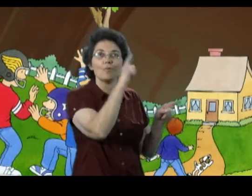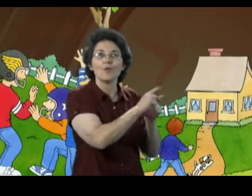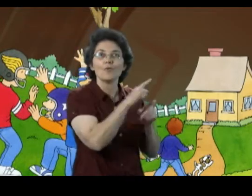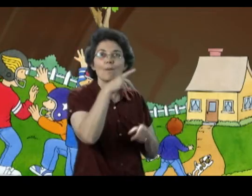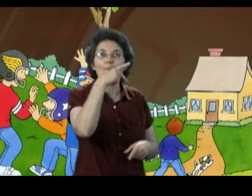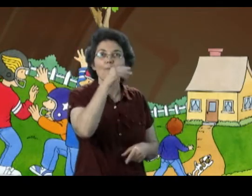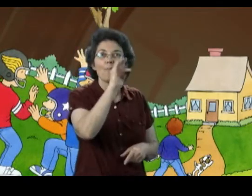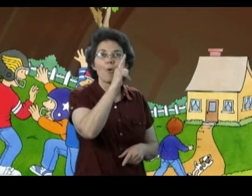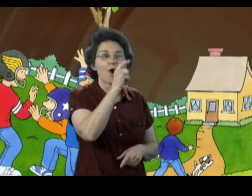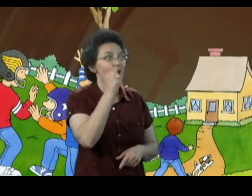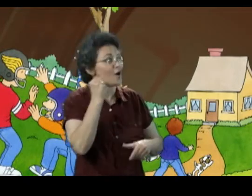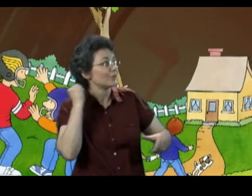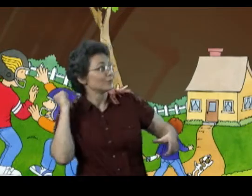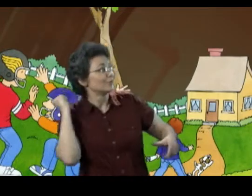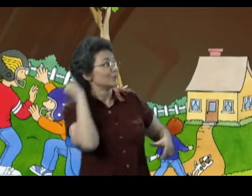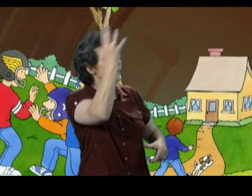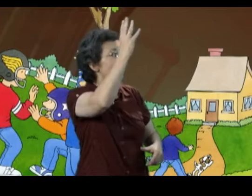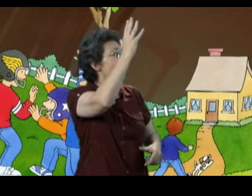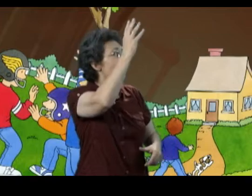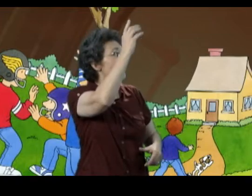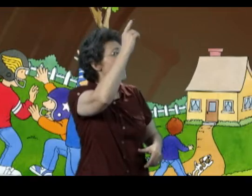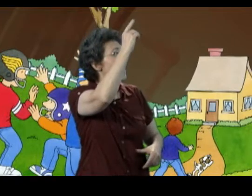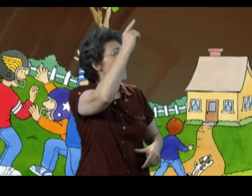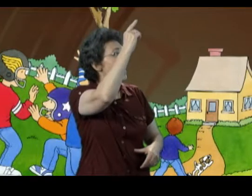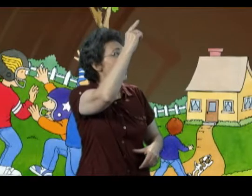Fred watched his brother Paul pass the ball.